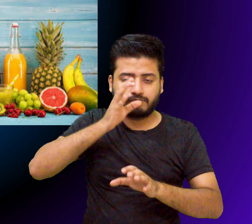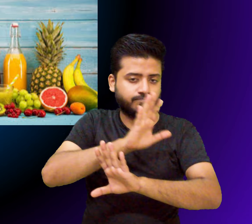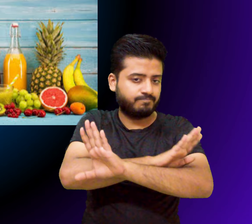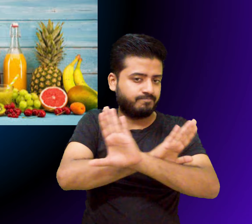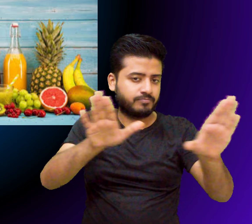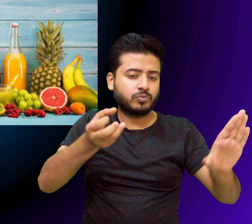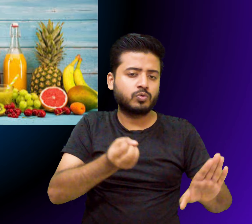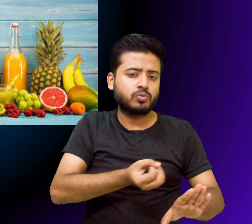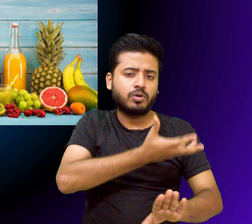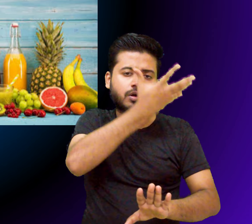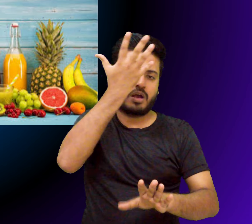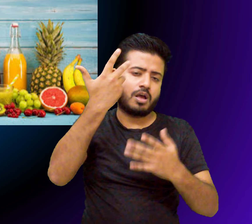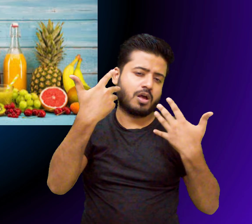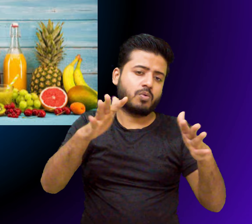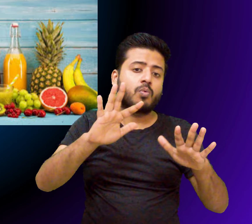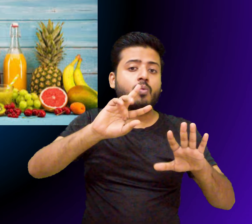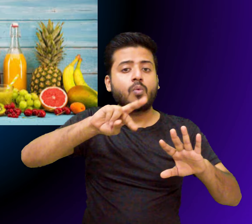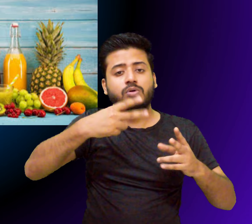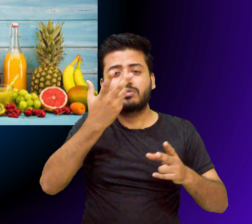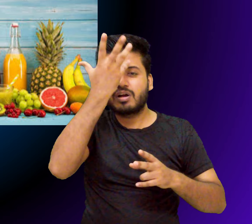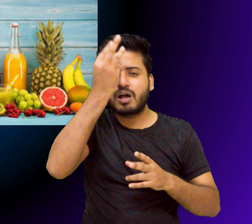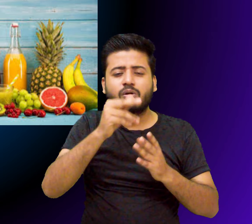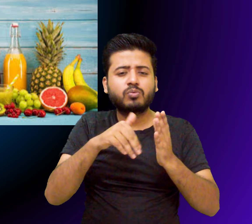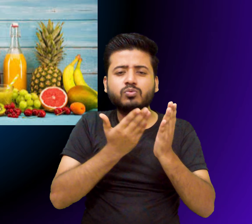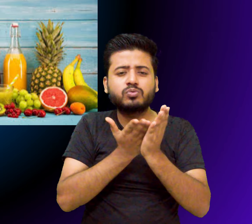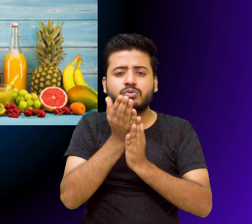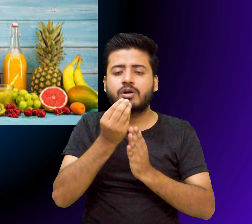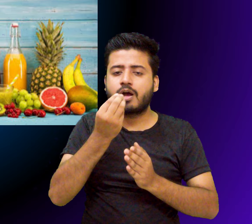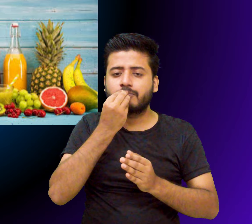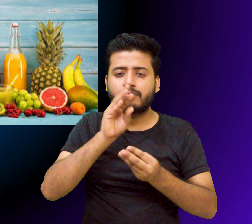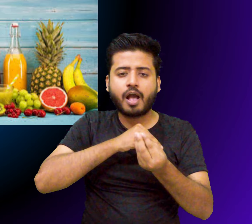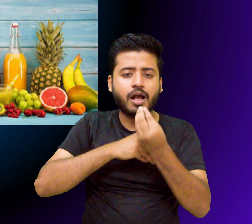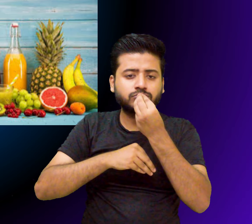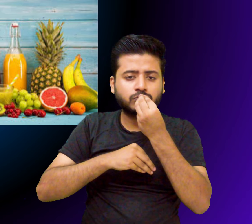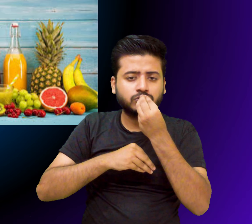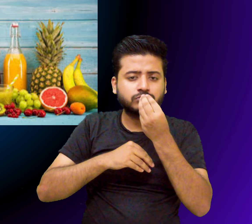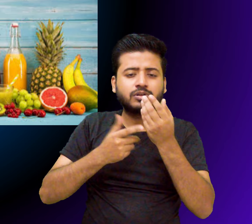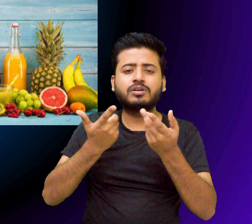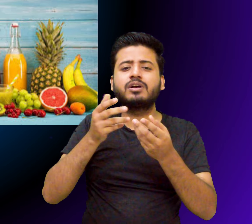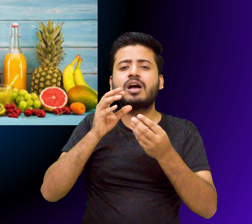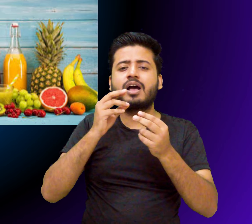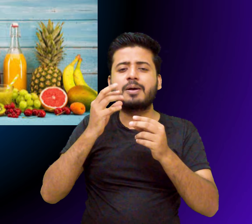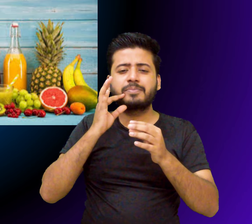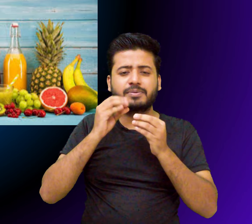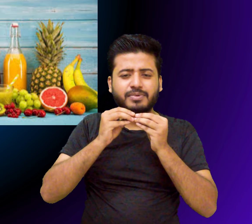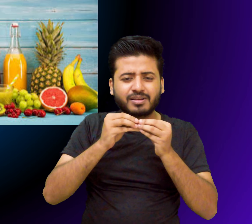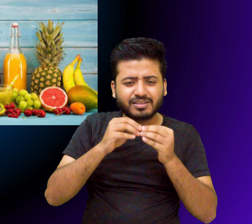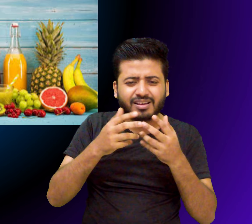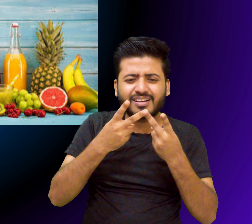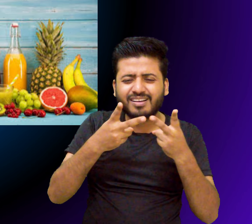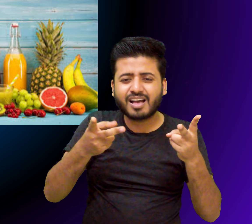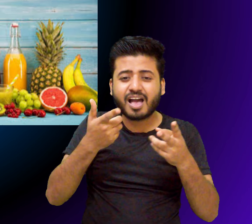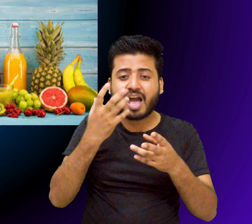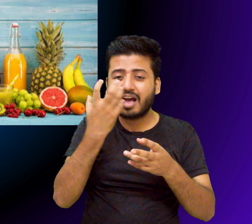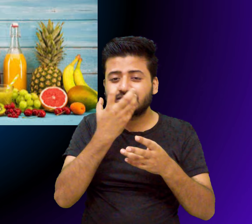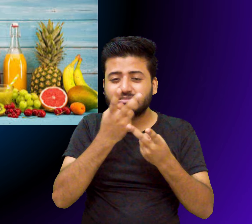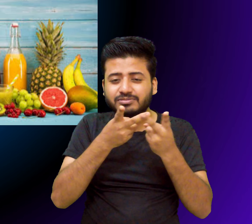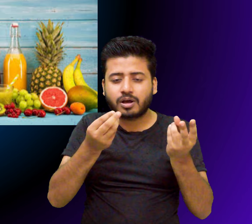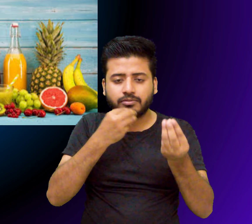brutsa. At 51% Alfonso mango pulp. Made with 51% Alfonso mango pulp and 49% pineapple juice.